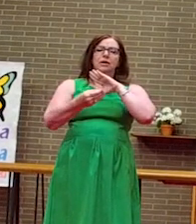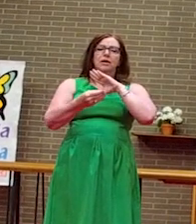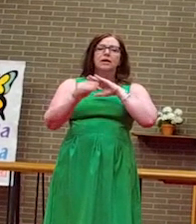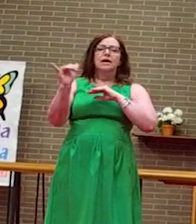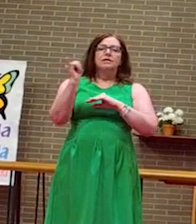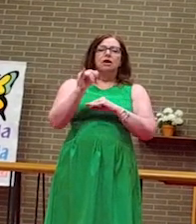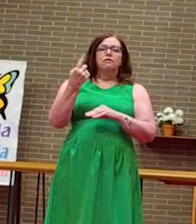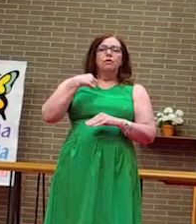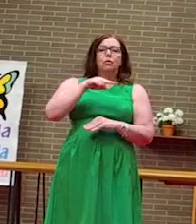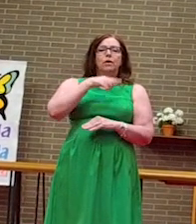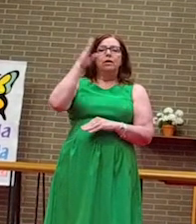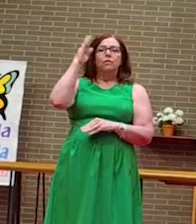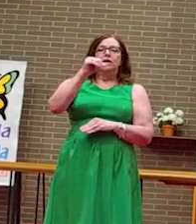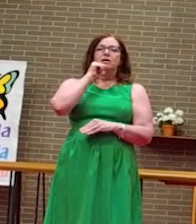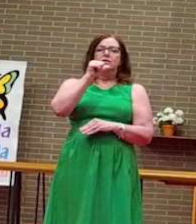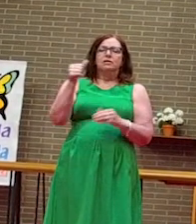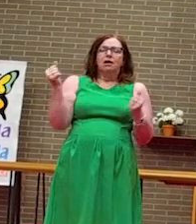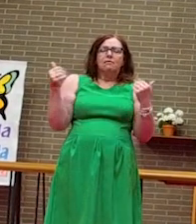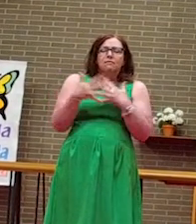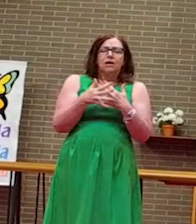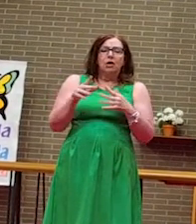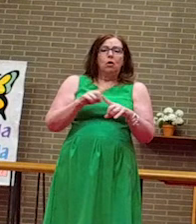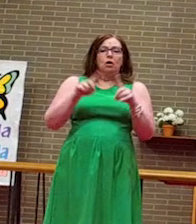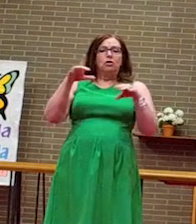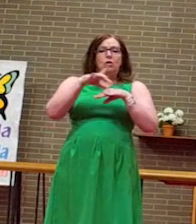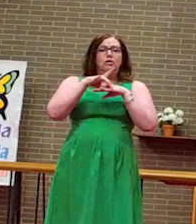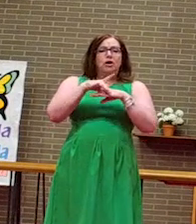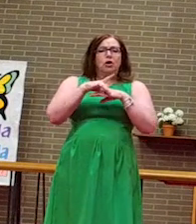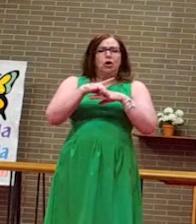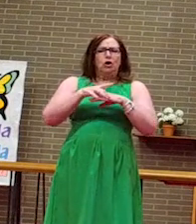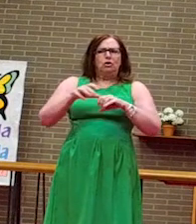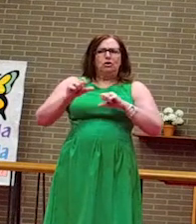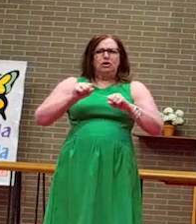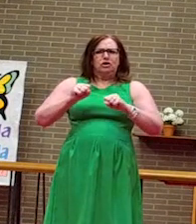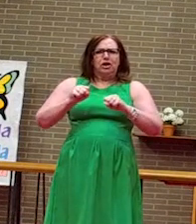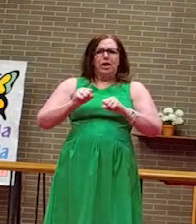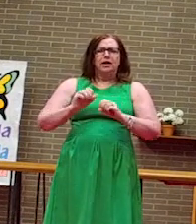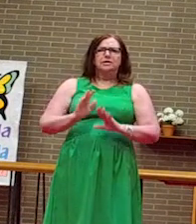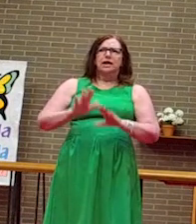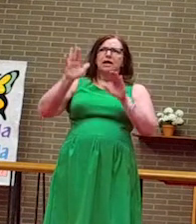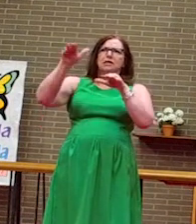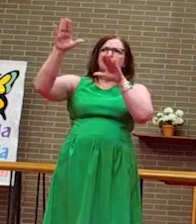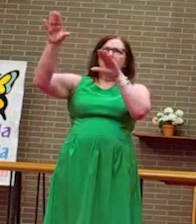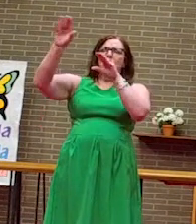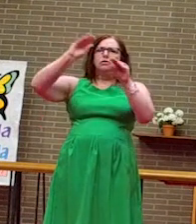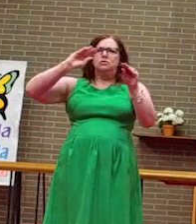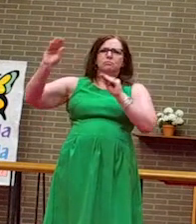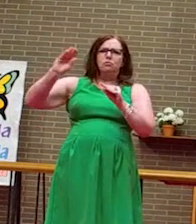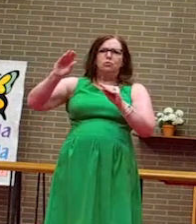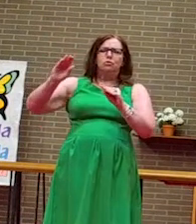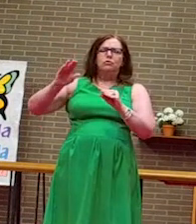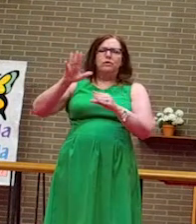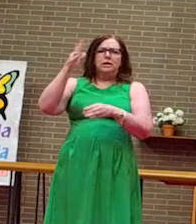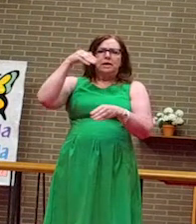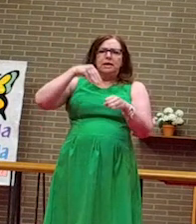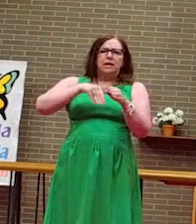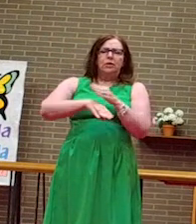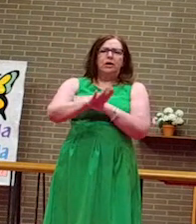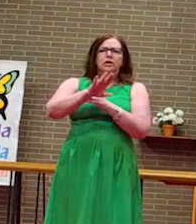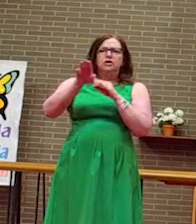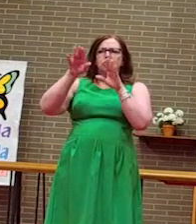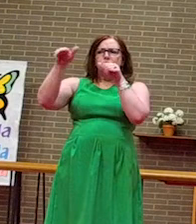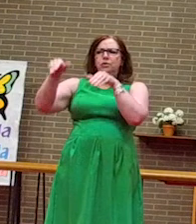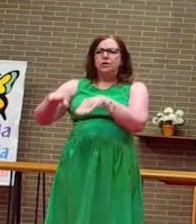we will not fear, though the earth gives way, though the mountains be moved into the heart of the